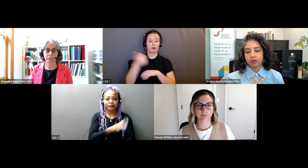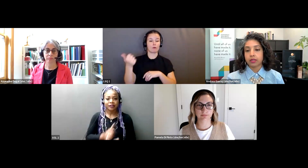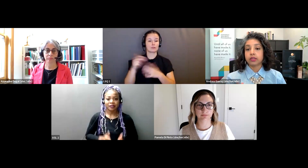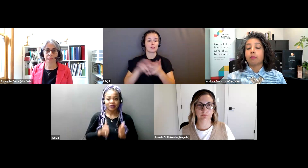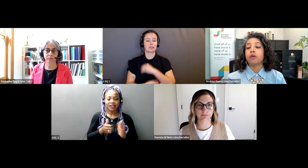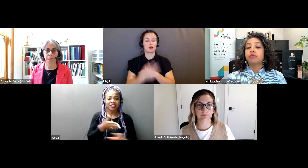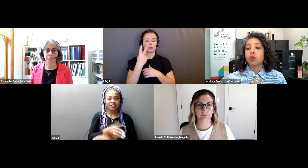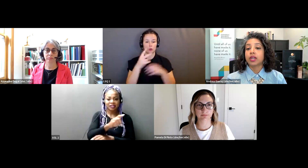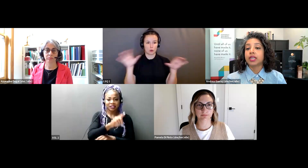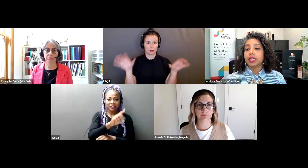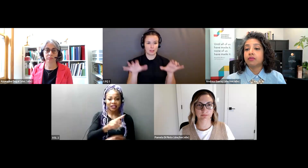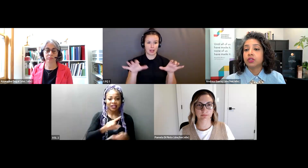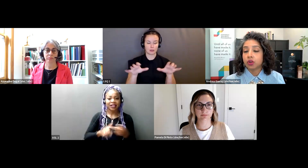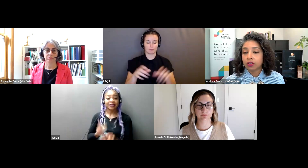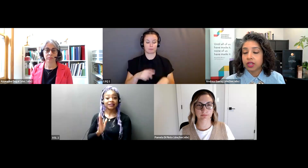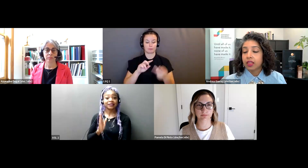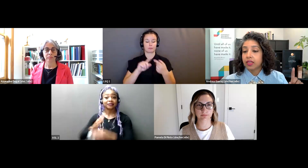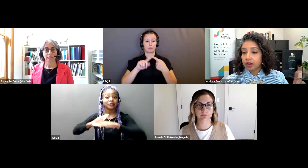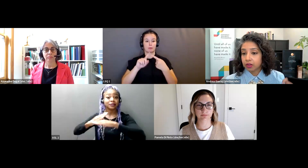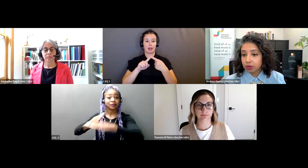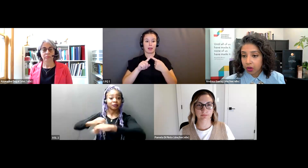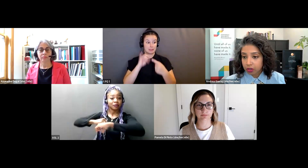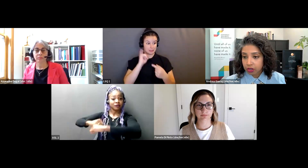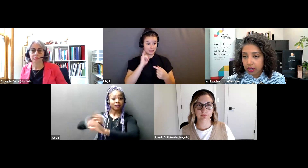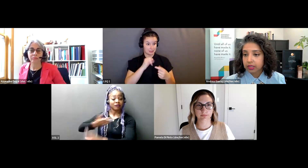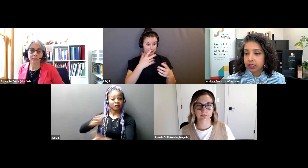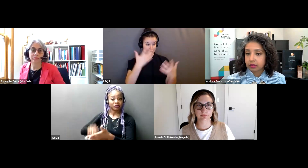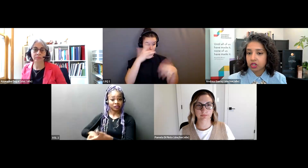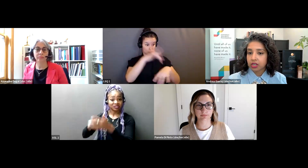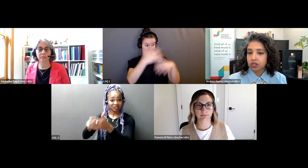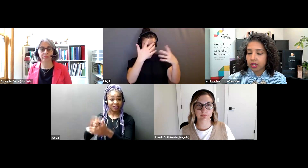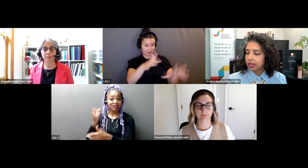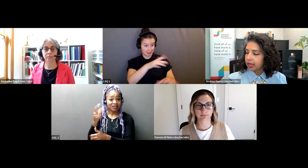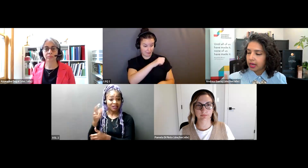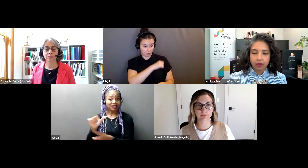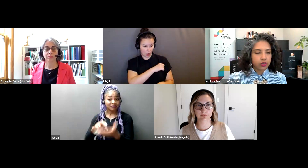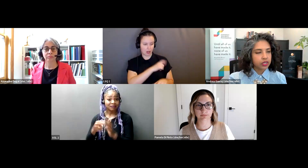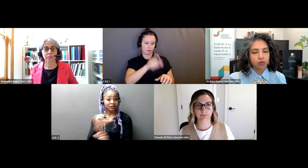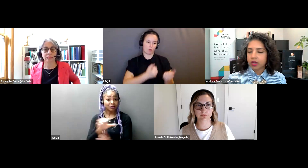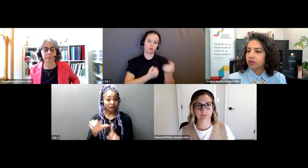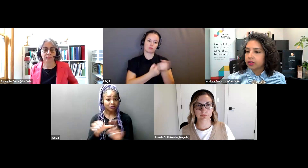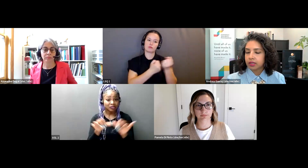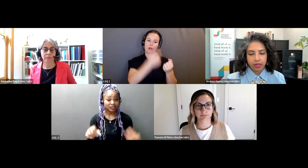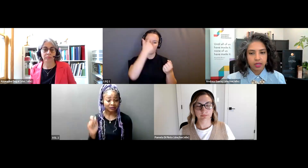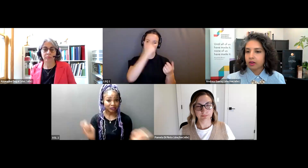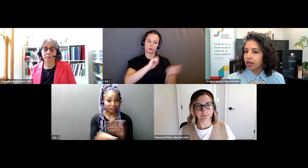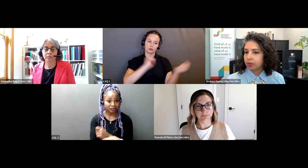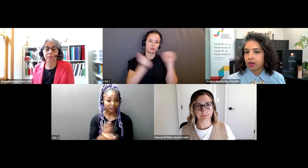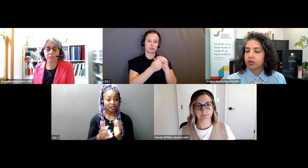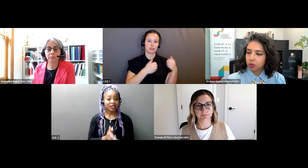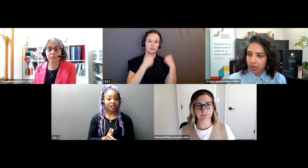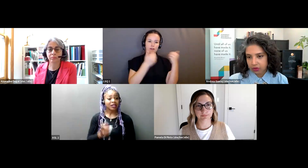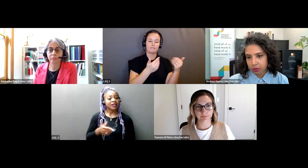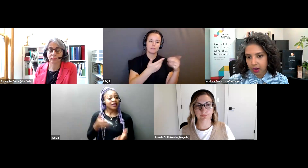to stop the violence before it even starts. That includes culture and systems change, and every single one of us, here